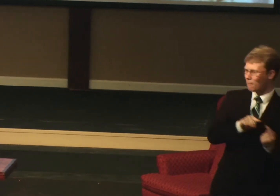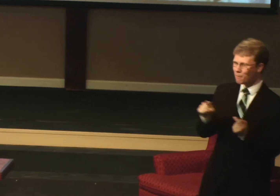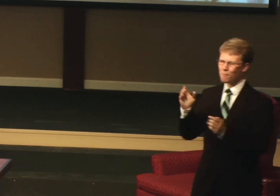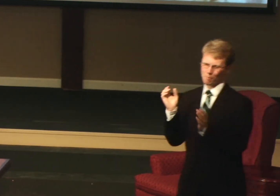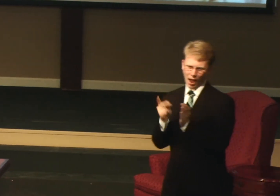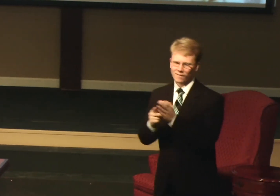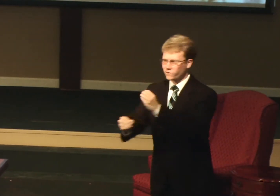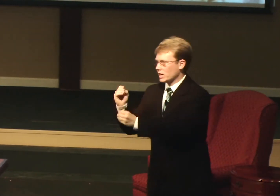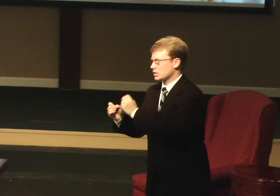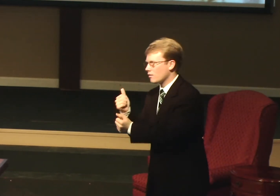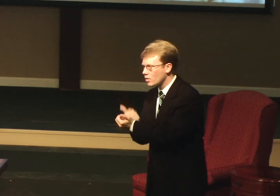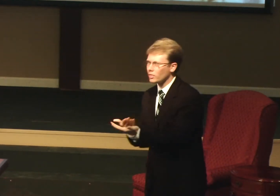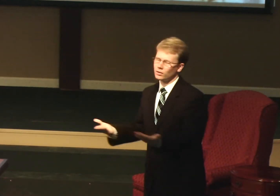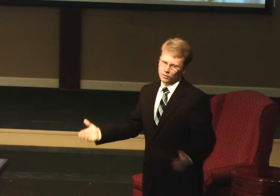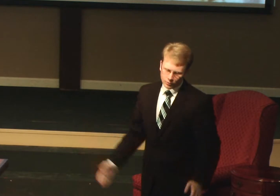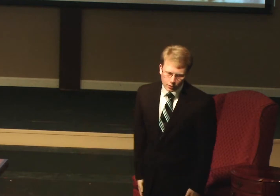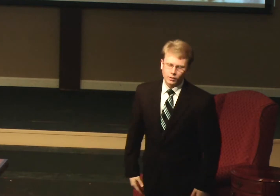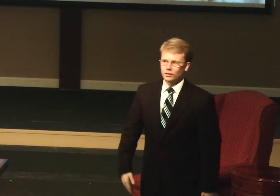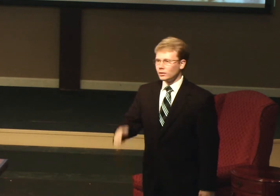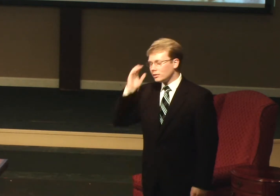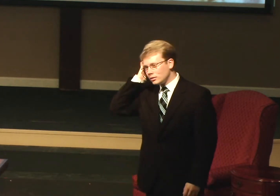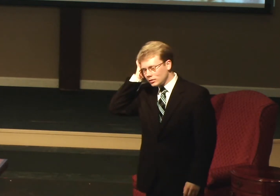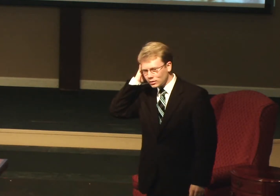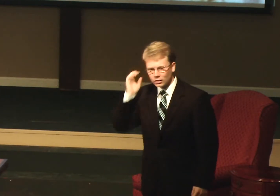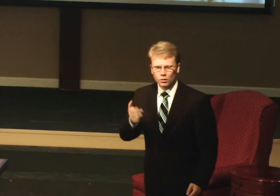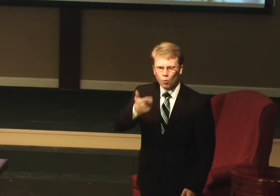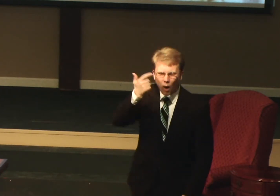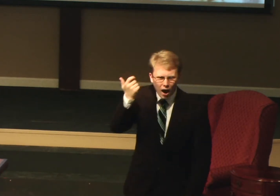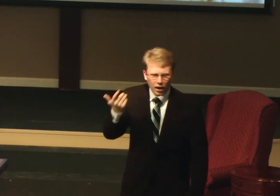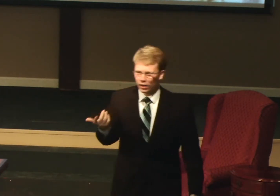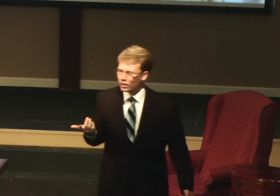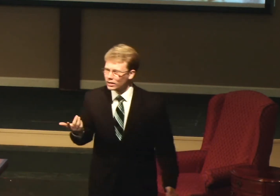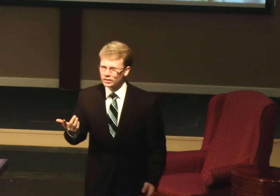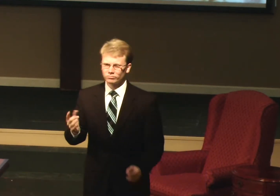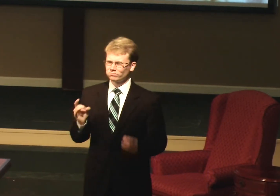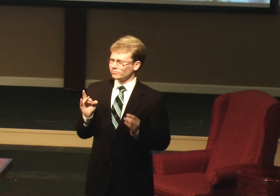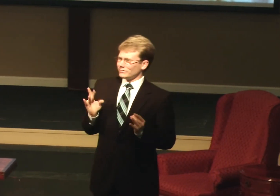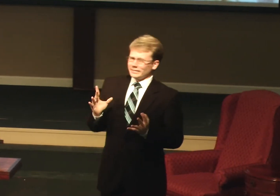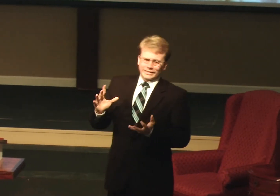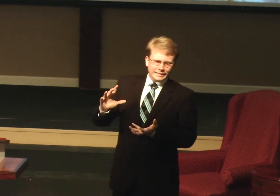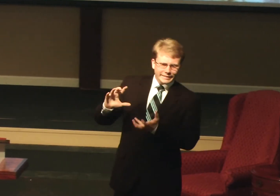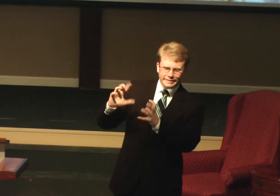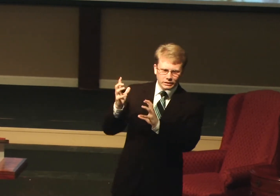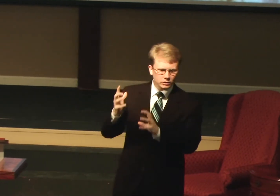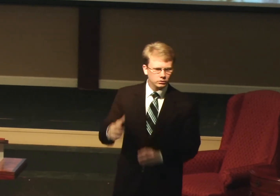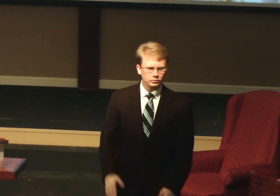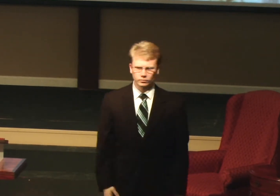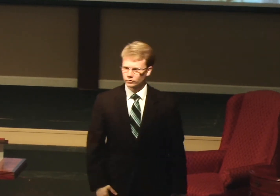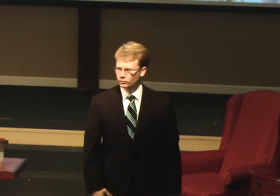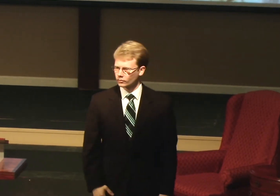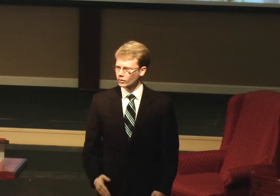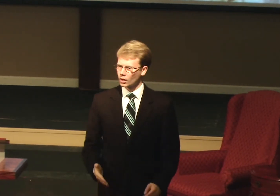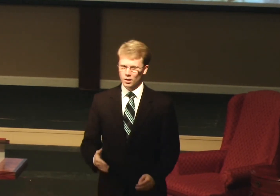through, it's better to move out of the way, but then when you come back, there's usually destruction that you have to repair.